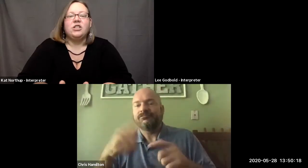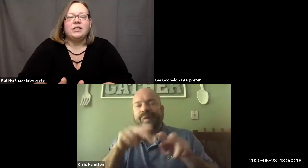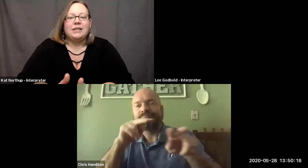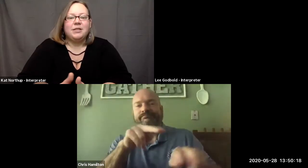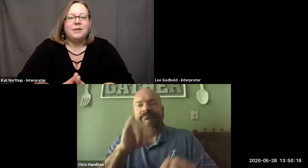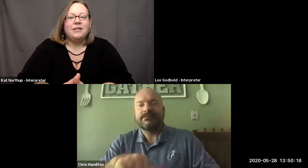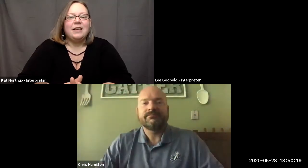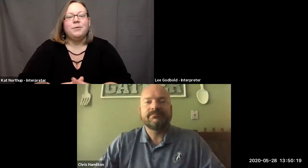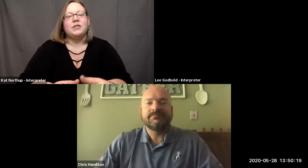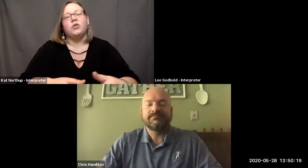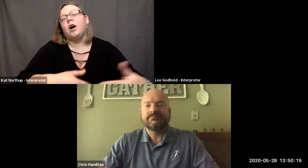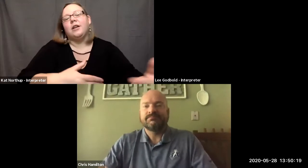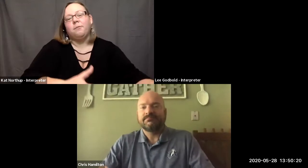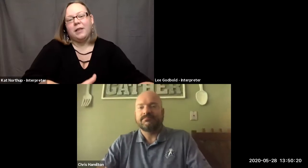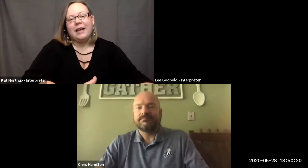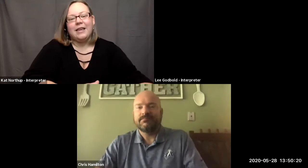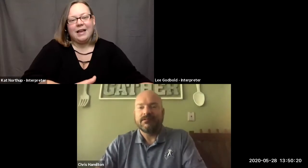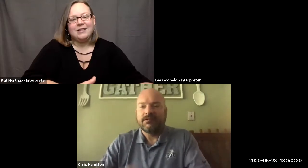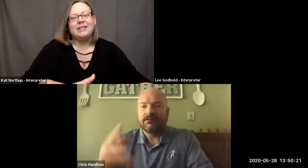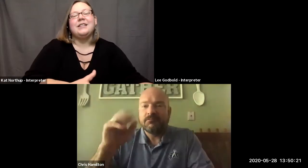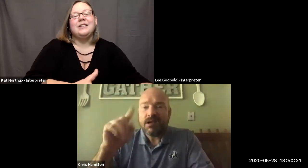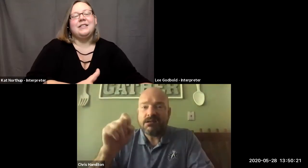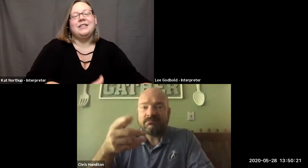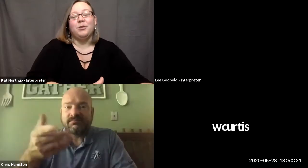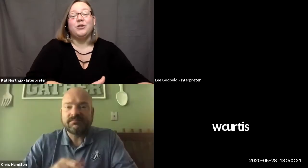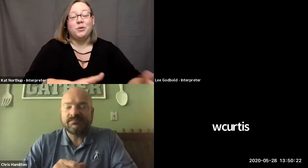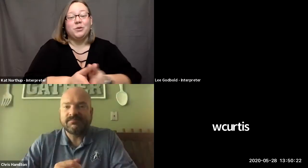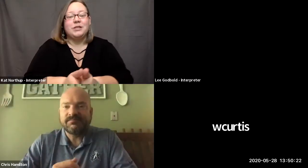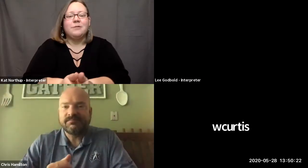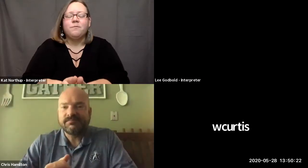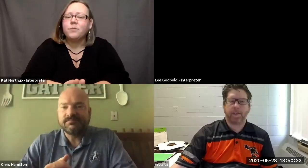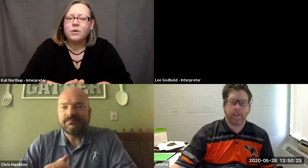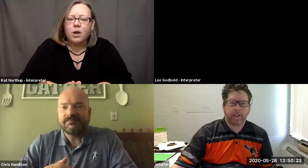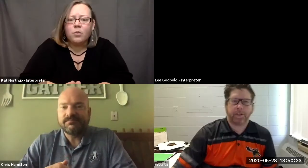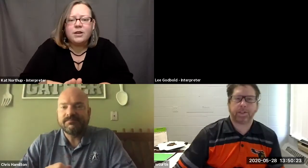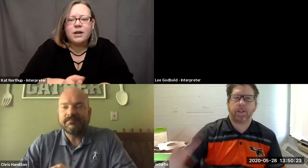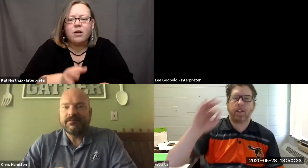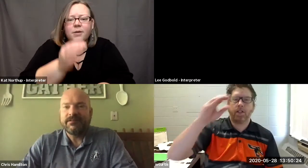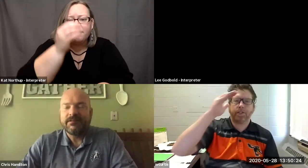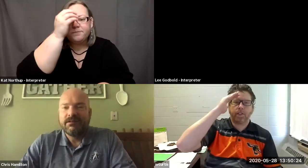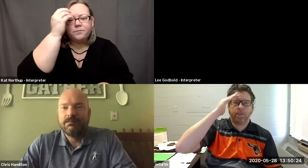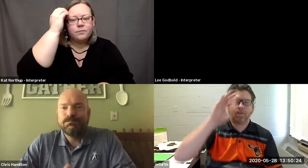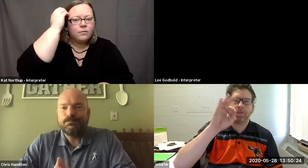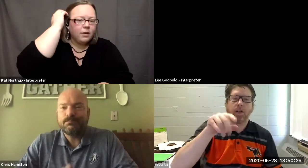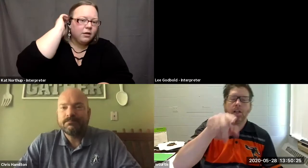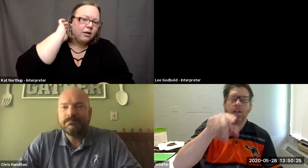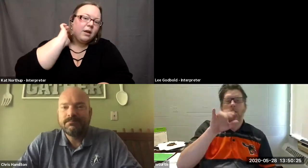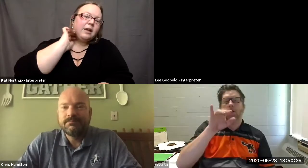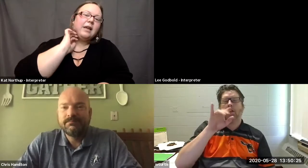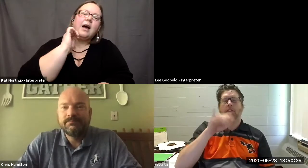motivation seems to be less because they're not playing against similar schools. Wade, you had a comment? Yeah,